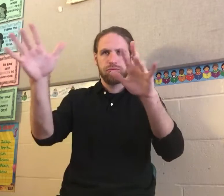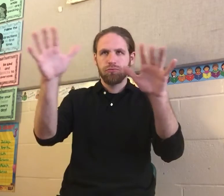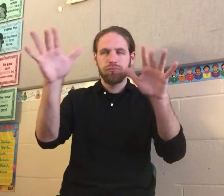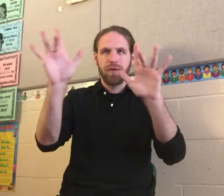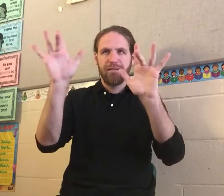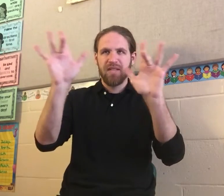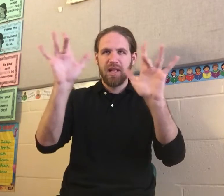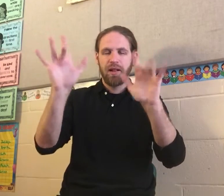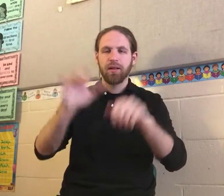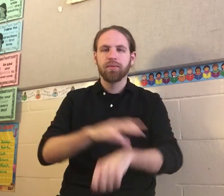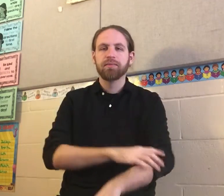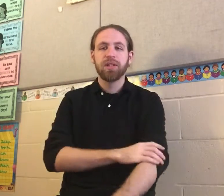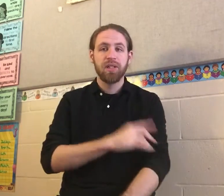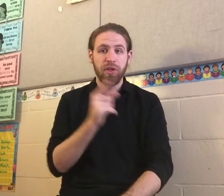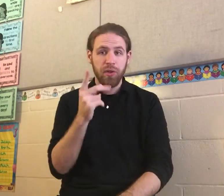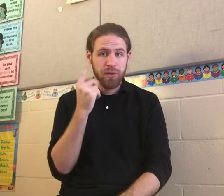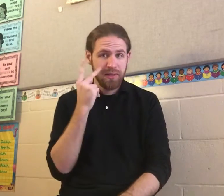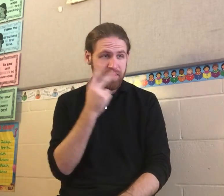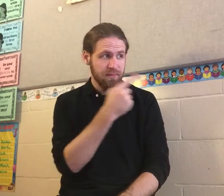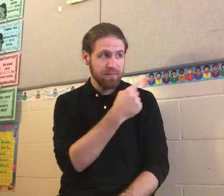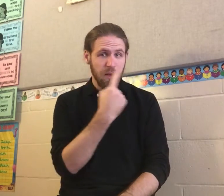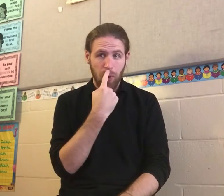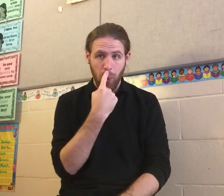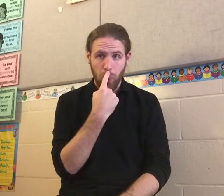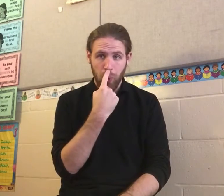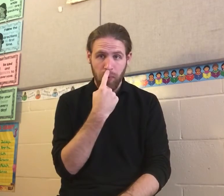Do you see a nose on this cricket?